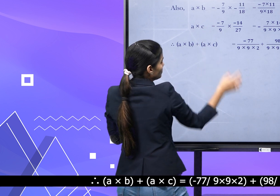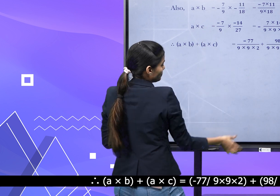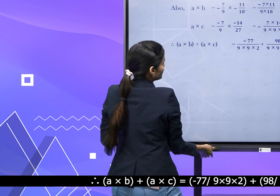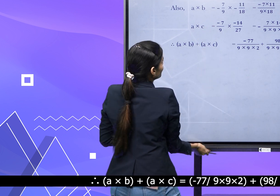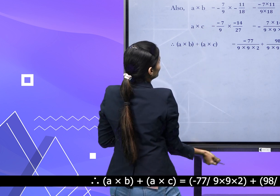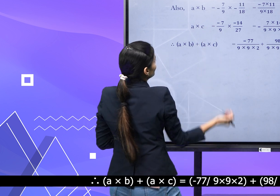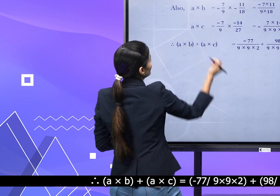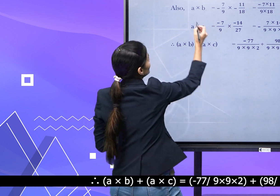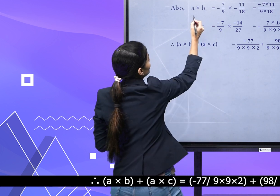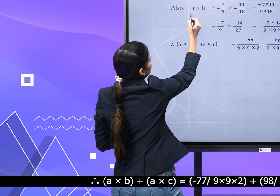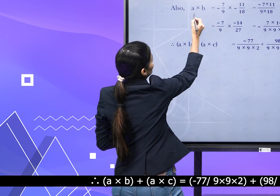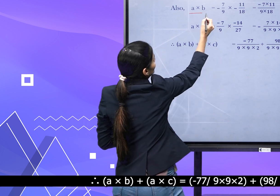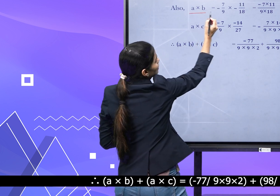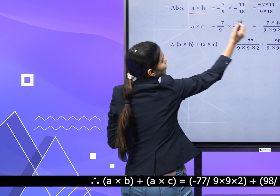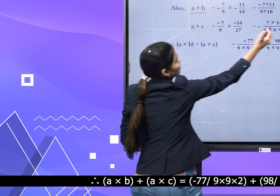by 9 into 9 into 2